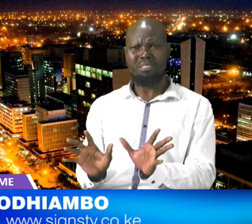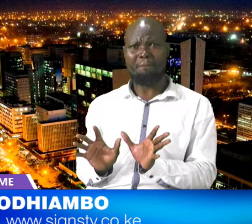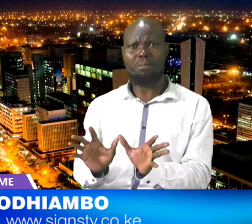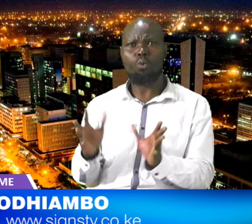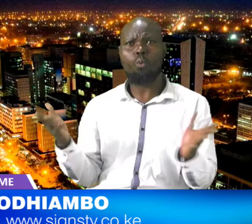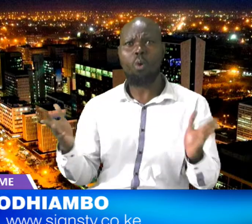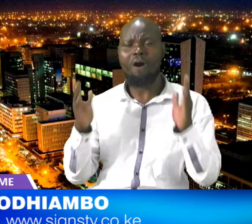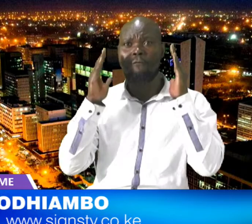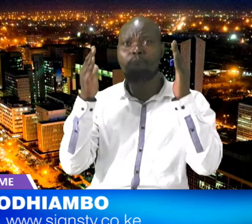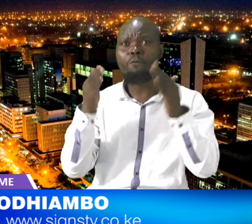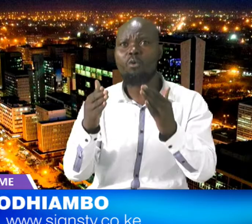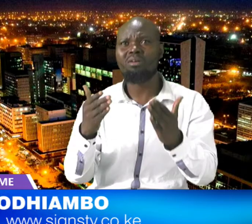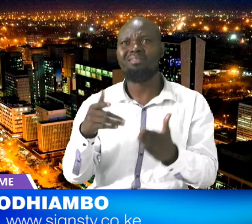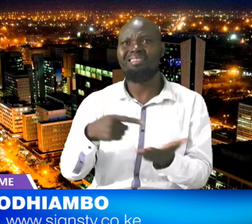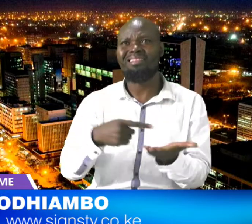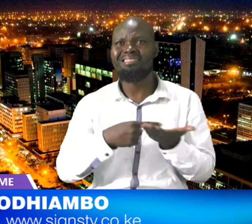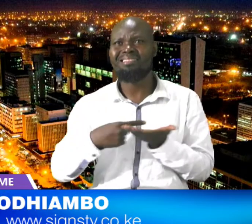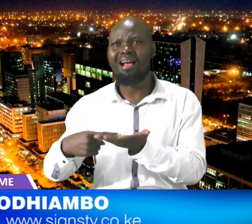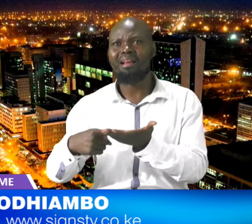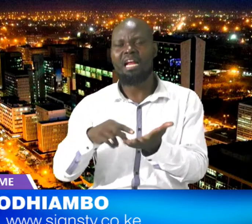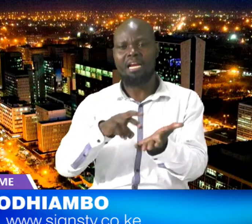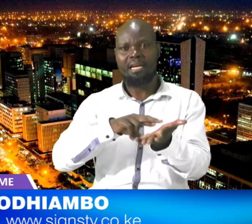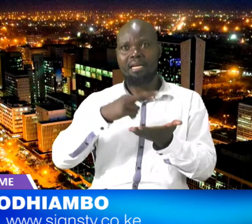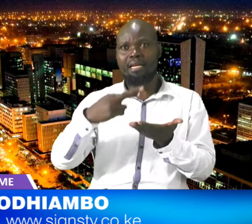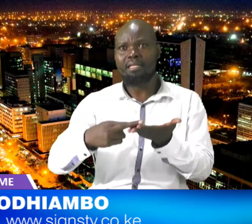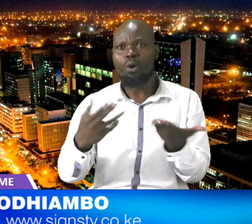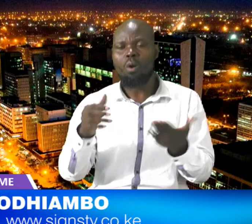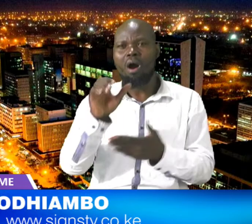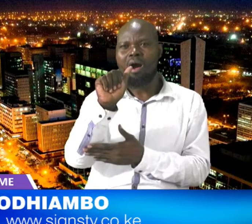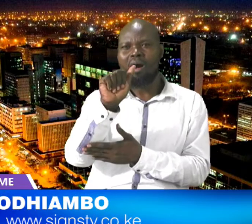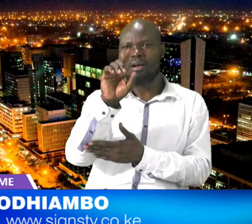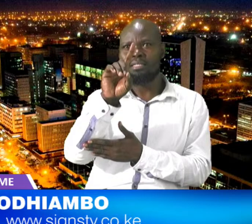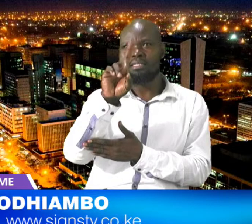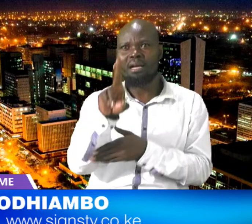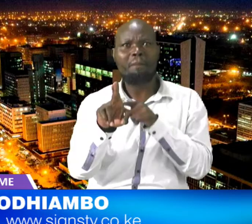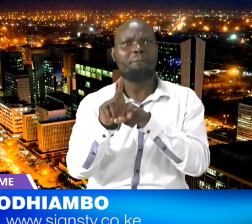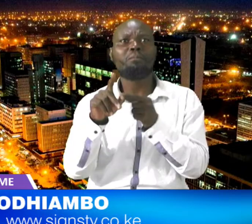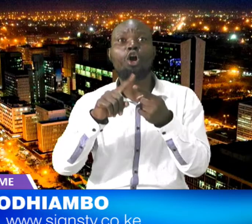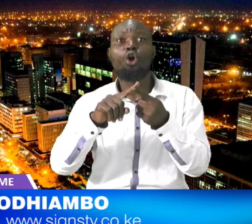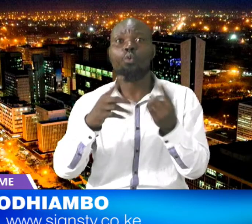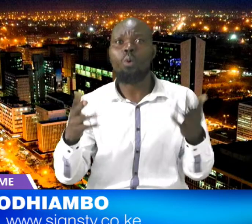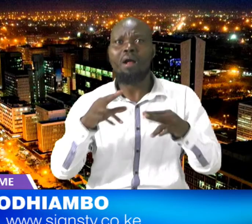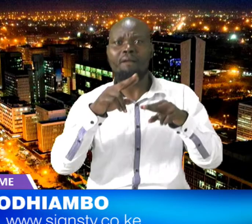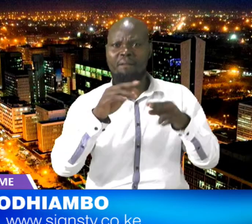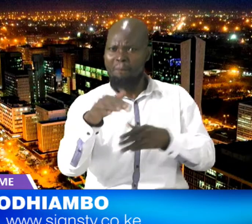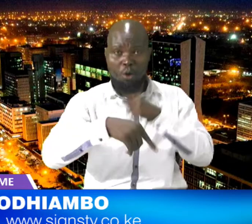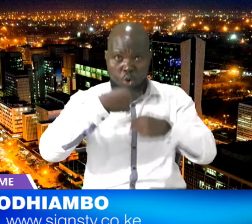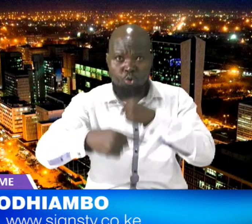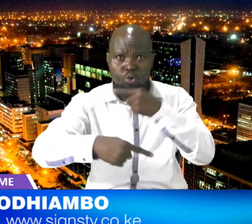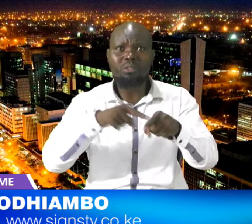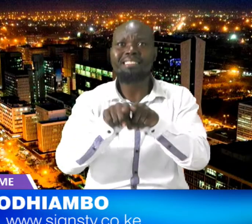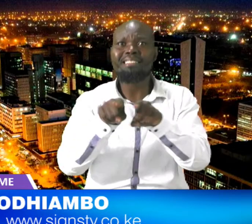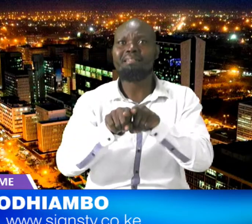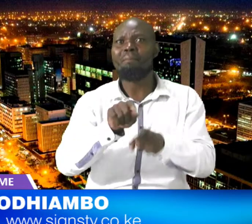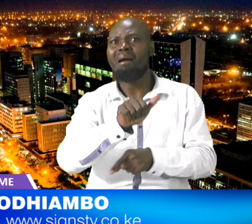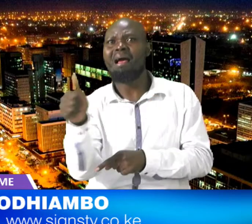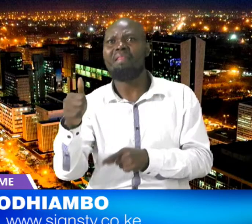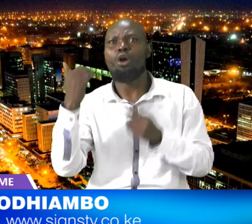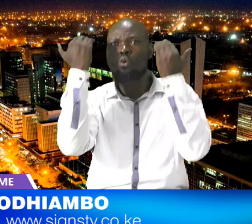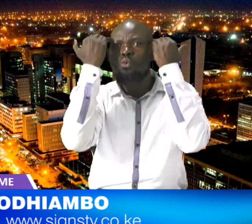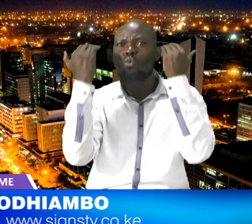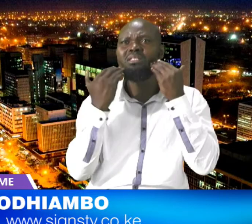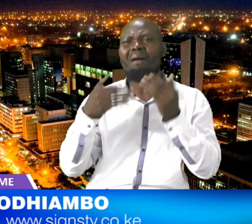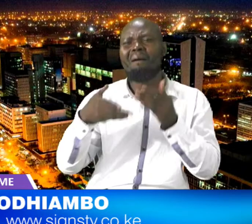On to other news. The government is pushing for alternative dispute resolution, that's